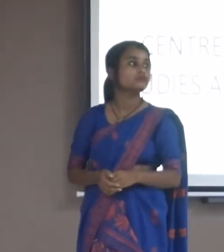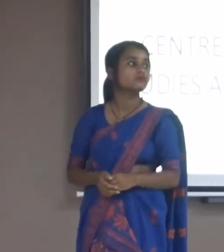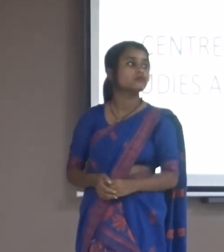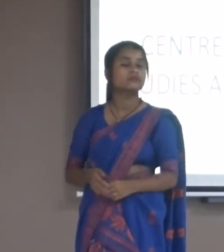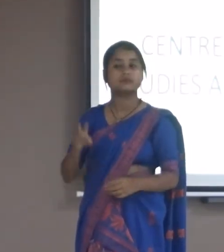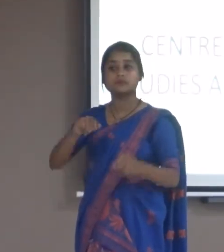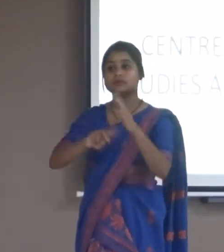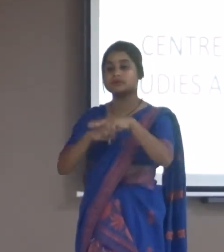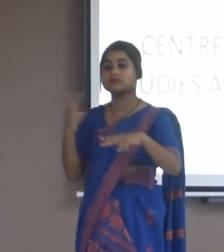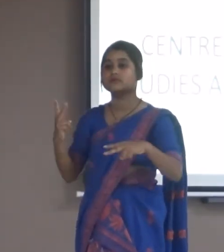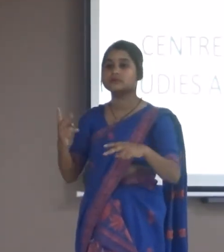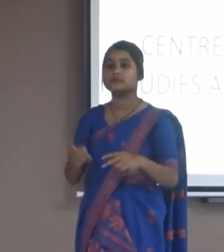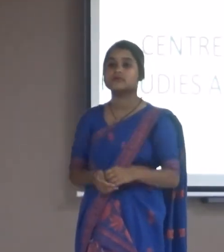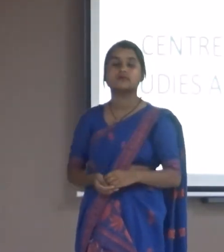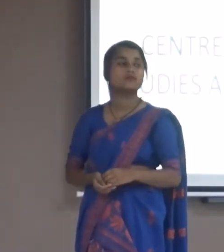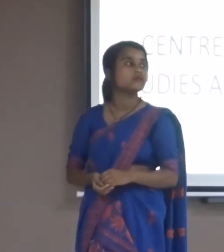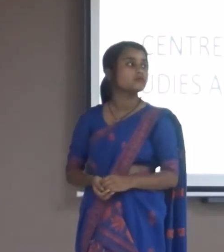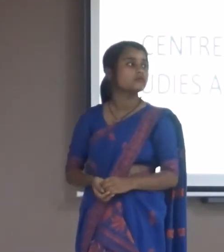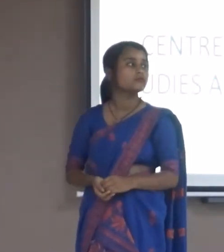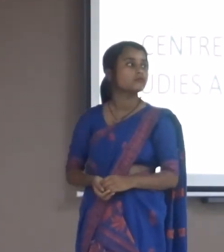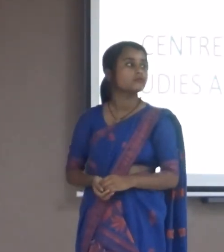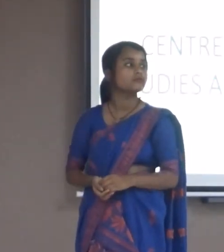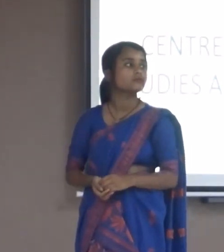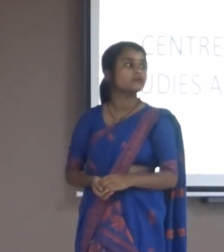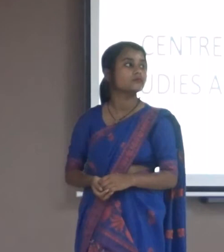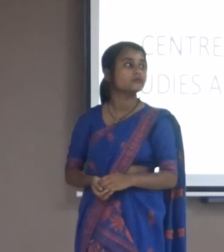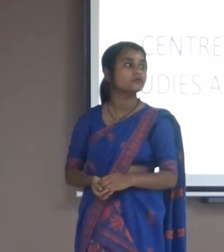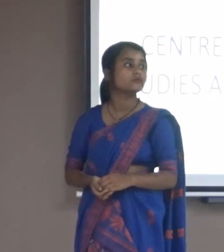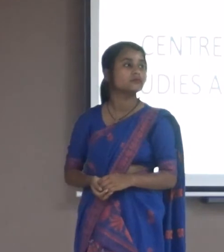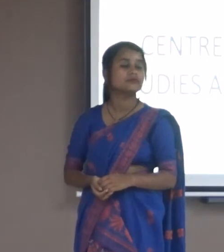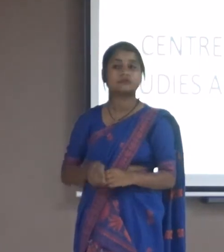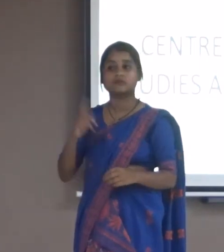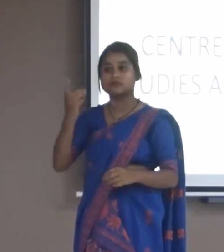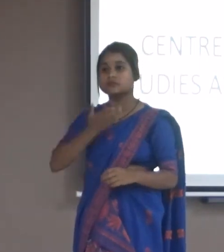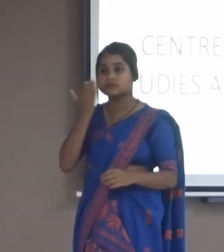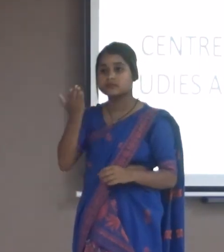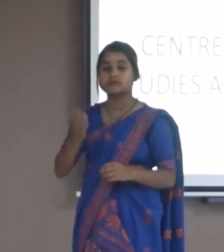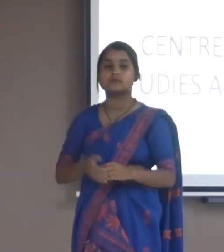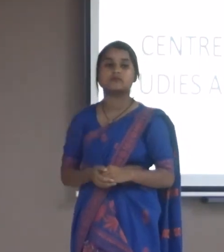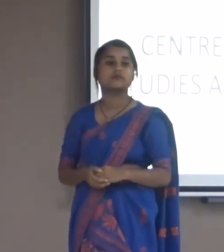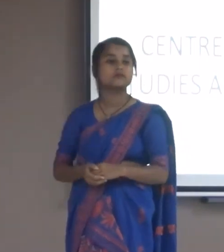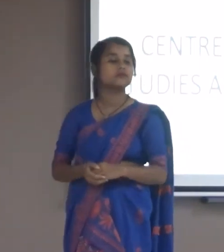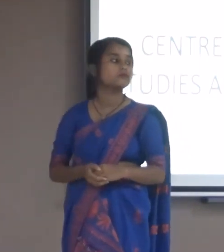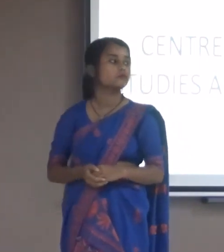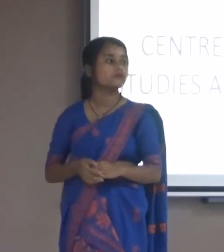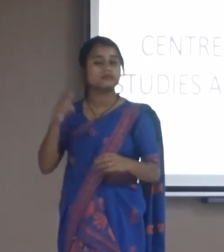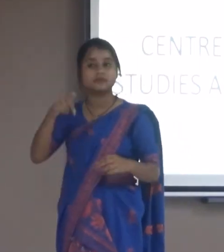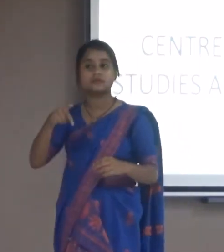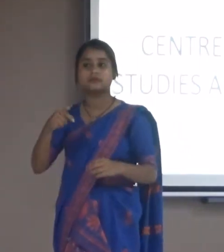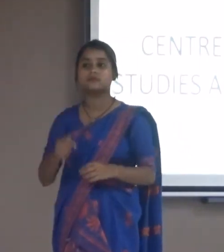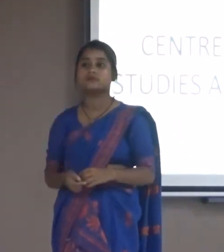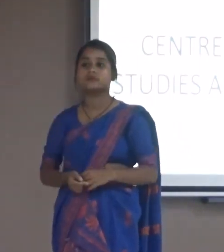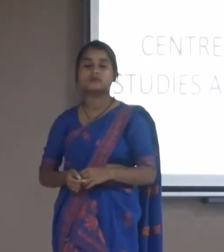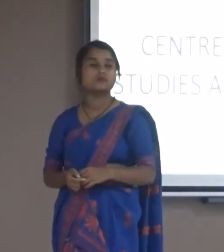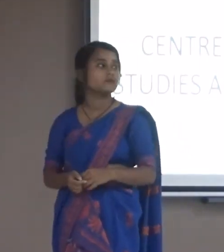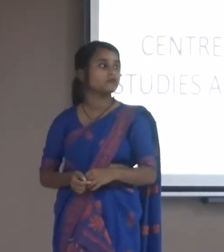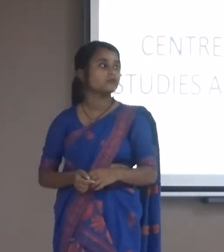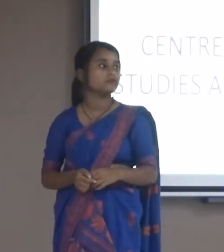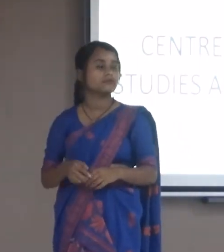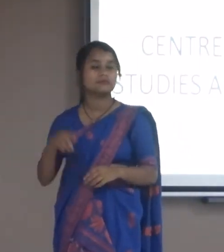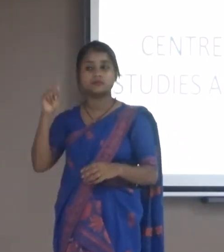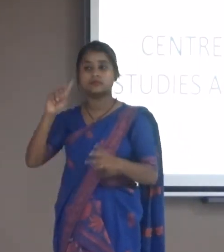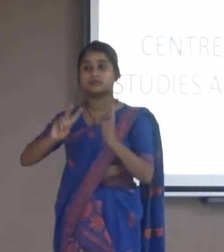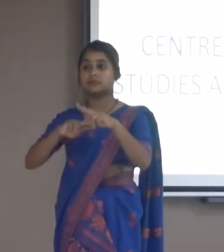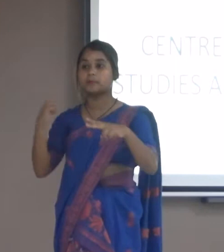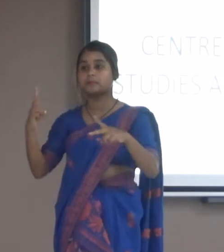a catalyst pulling up the economy. But having said that, there is also a dark